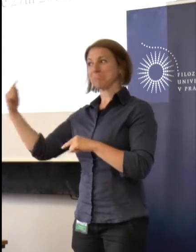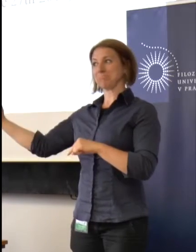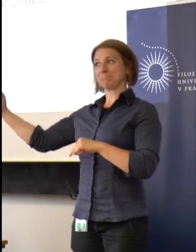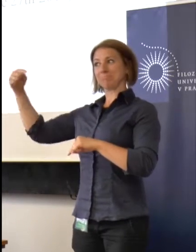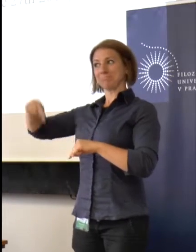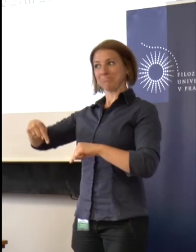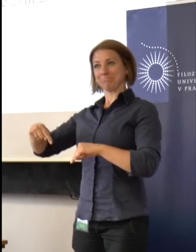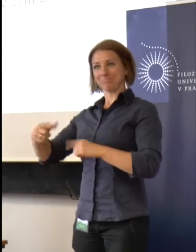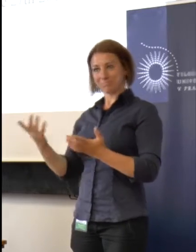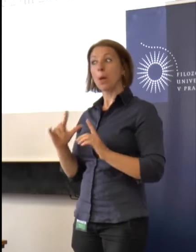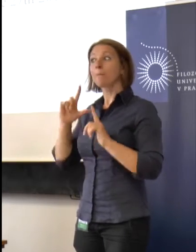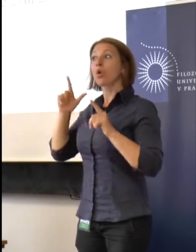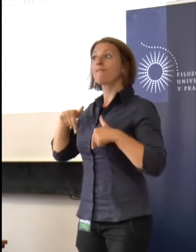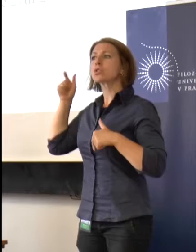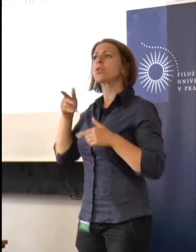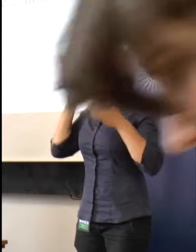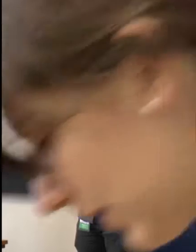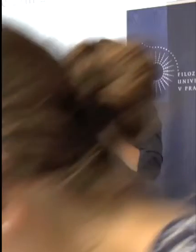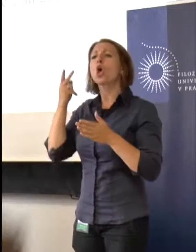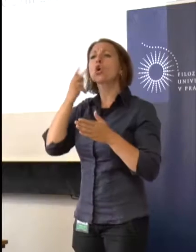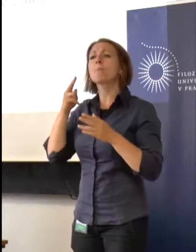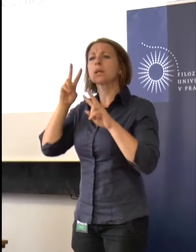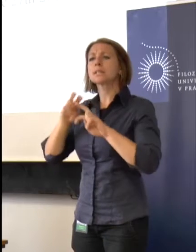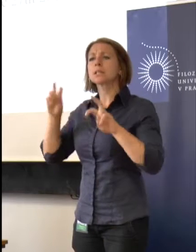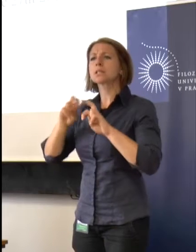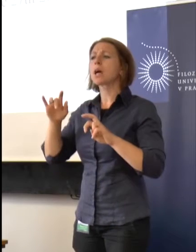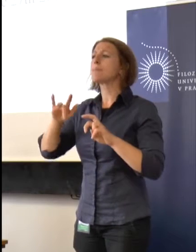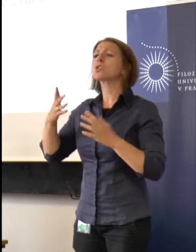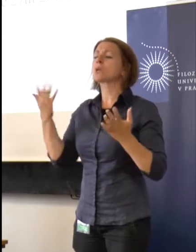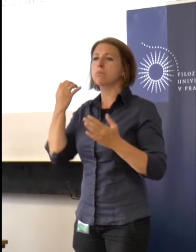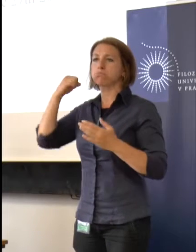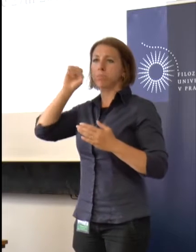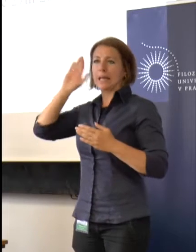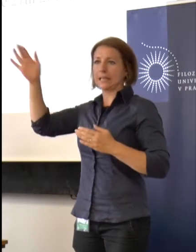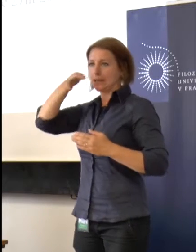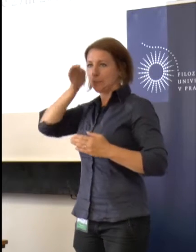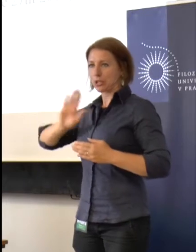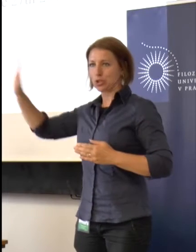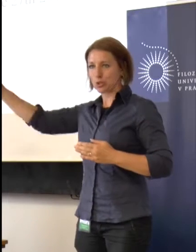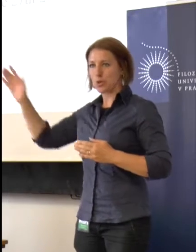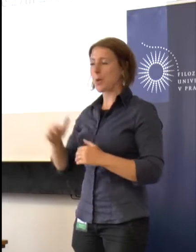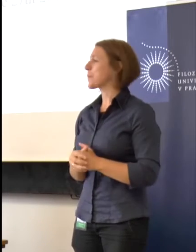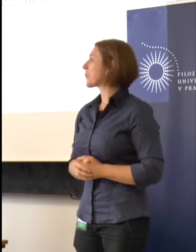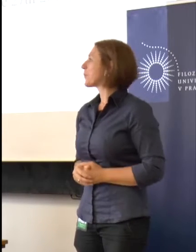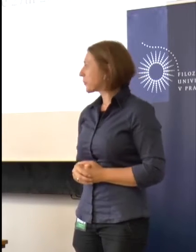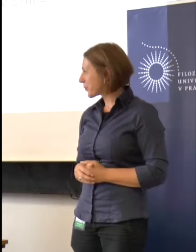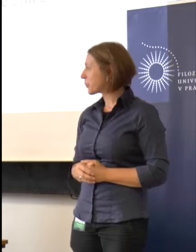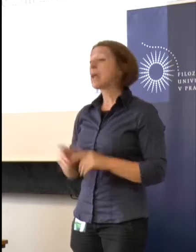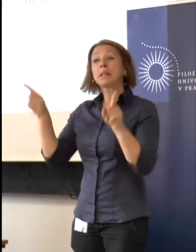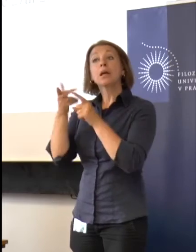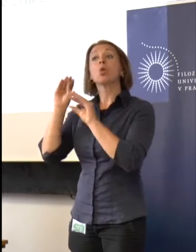Romance Linguistics at Freie Universität Berlin. He taught at the universities of Tübingen, Bari, Rome, Hamburg,